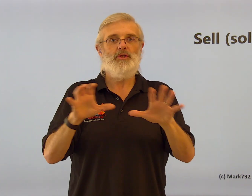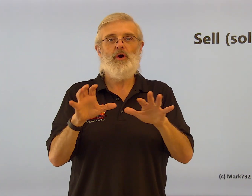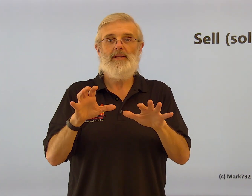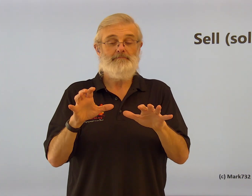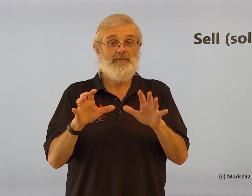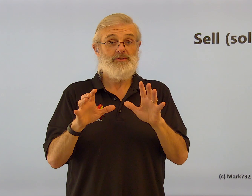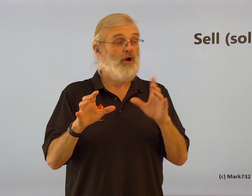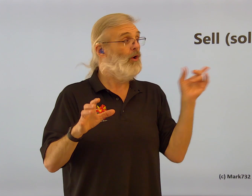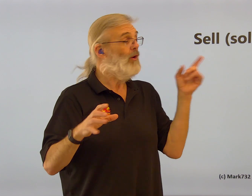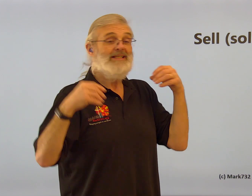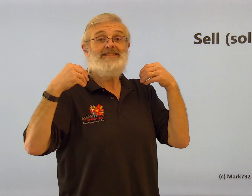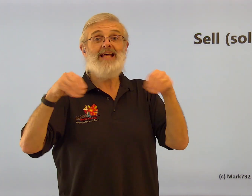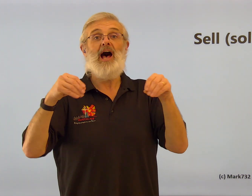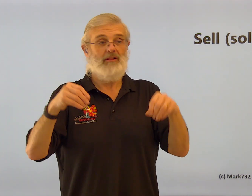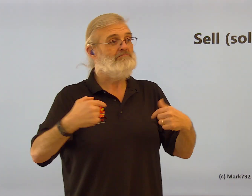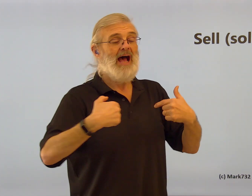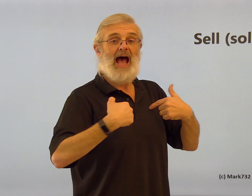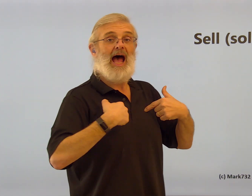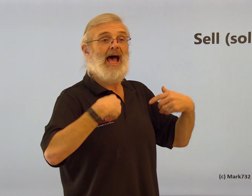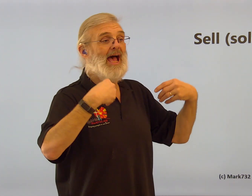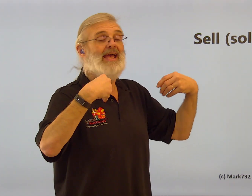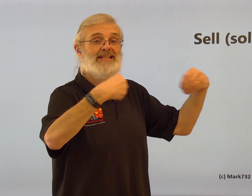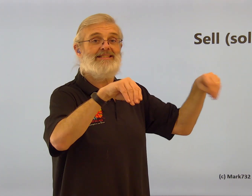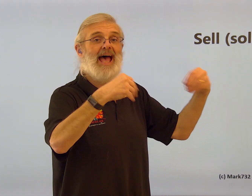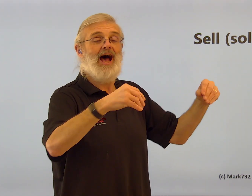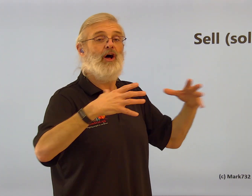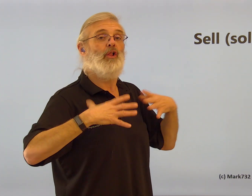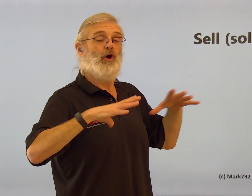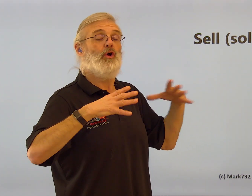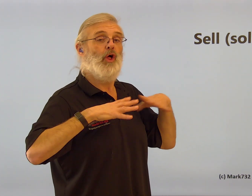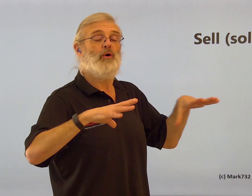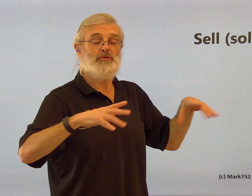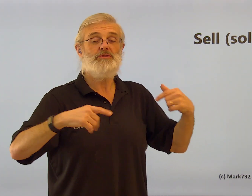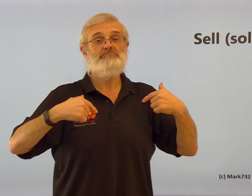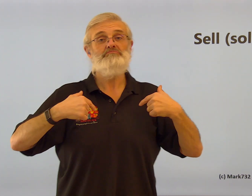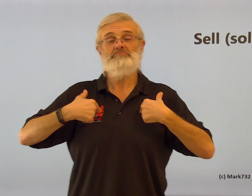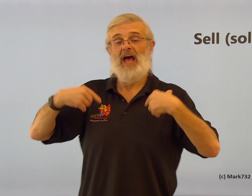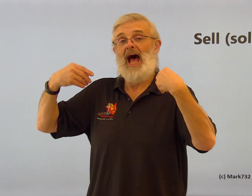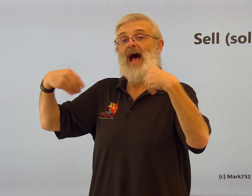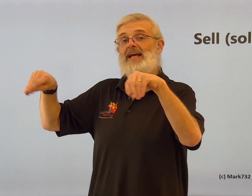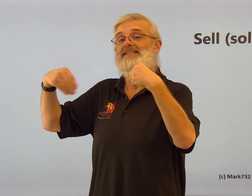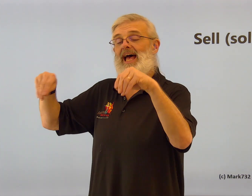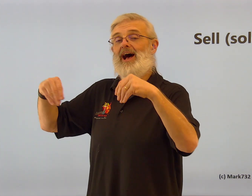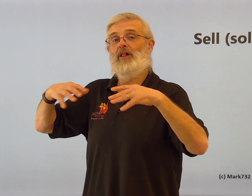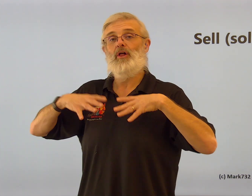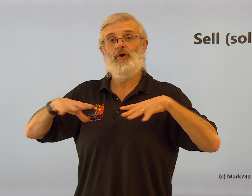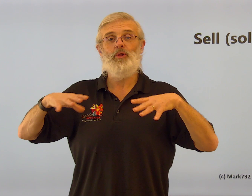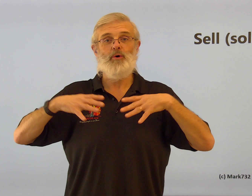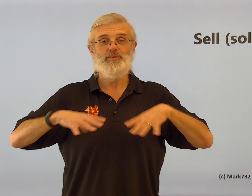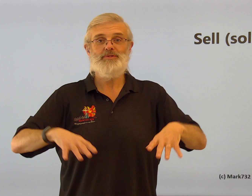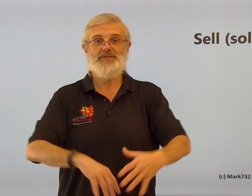do it so so I sell clothes I sell clothes